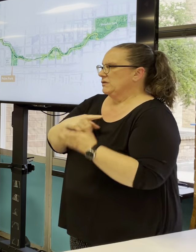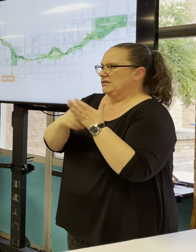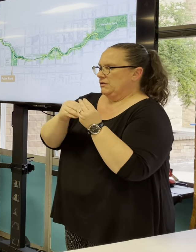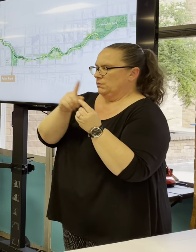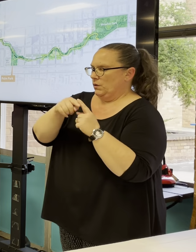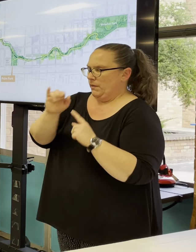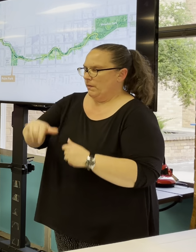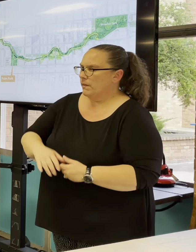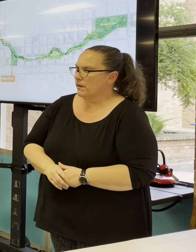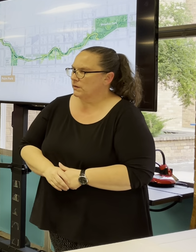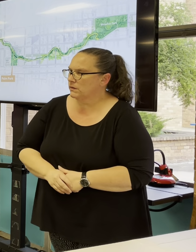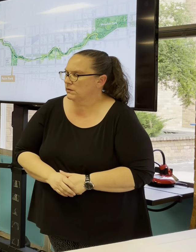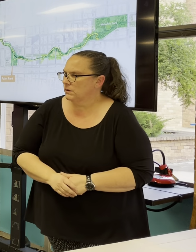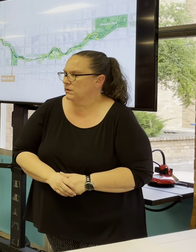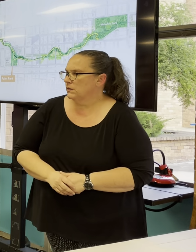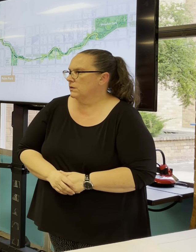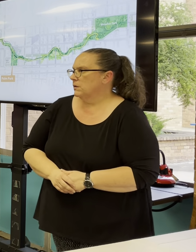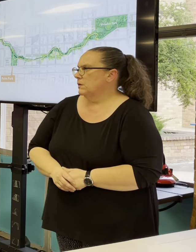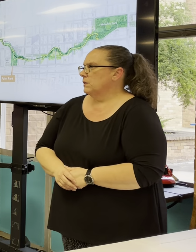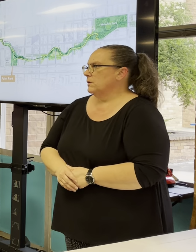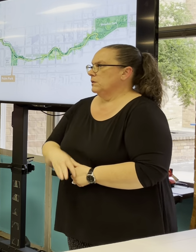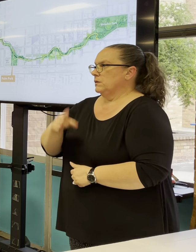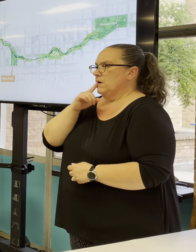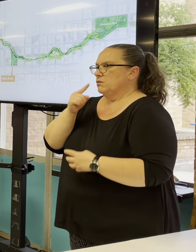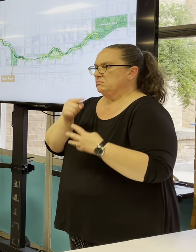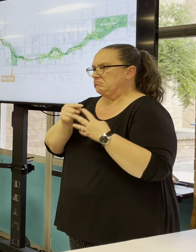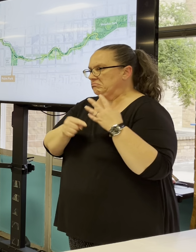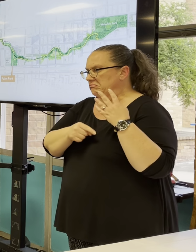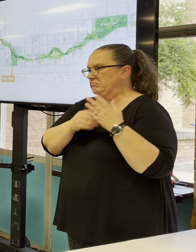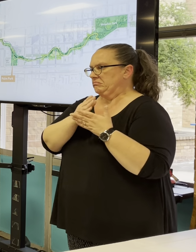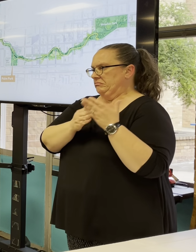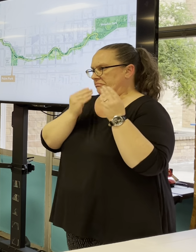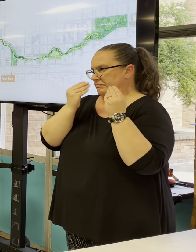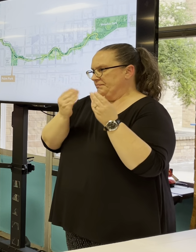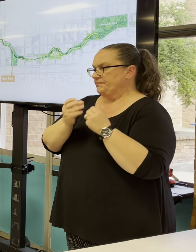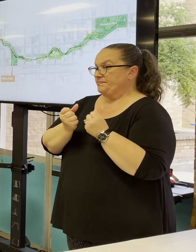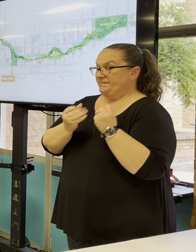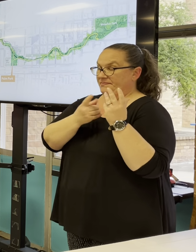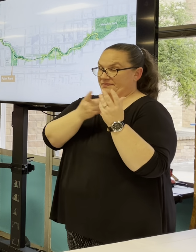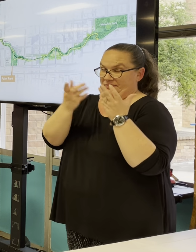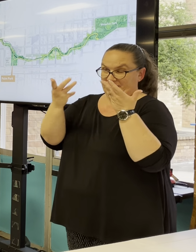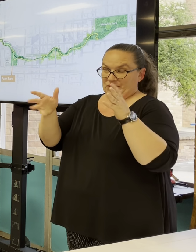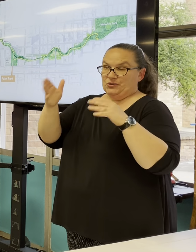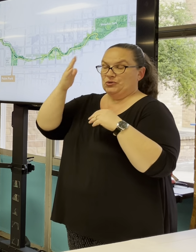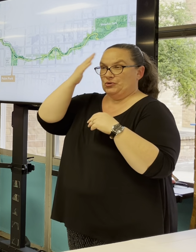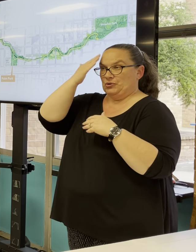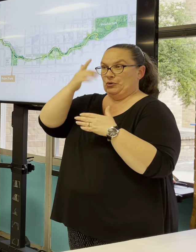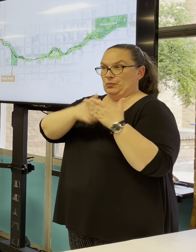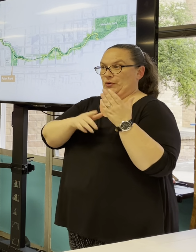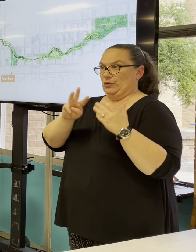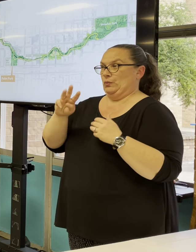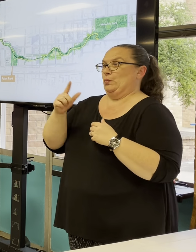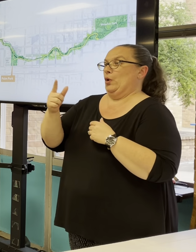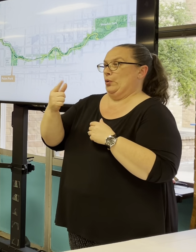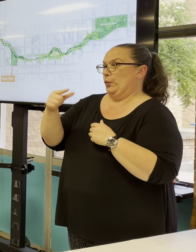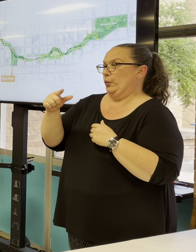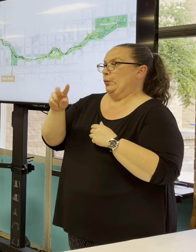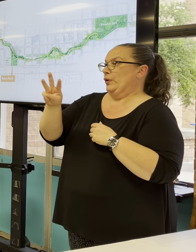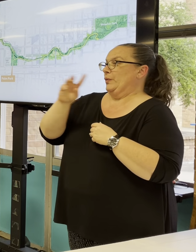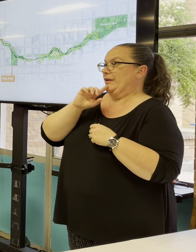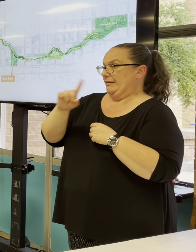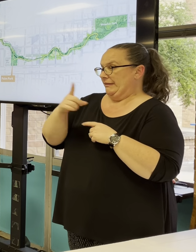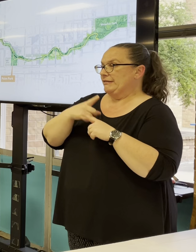this. Really, I'm gonna cover a few bits of context. Many of you already know what the Waterloo Greenway is, but I